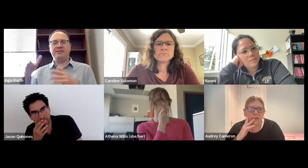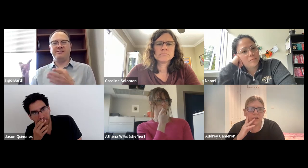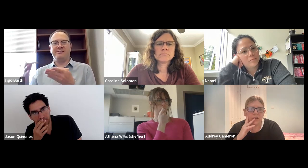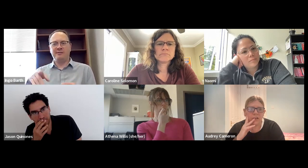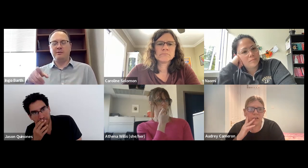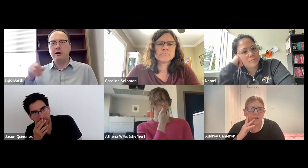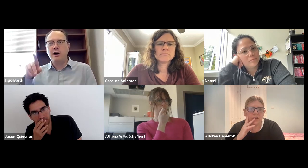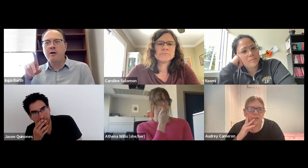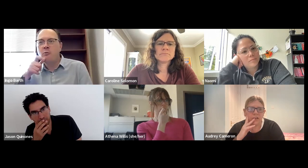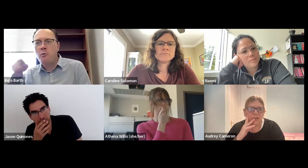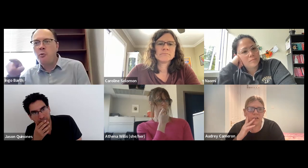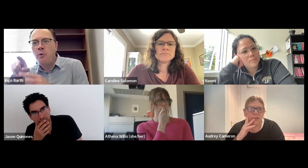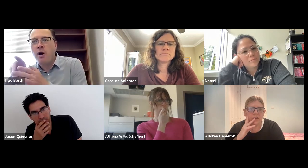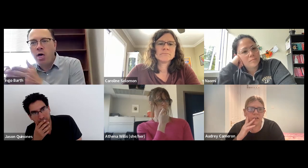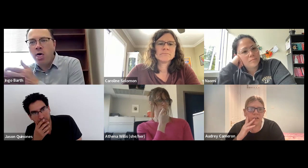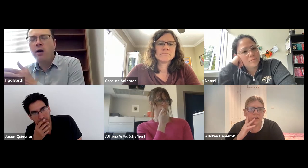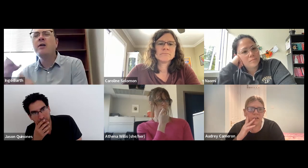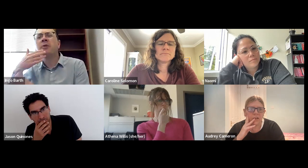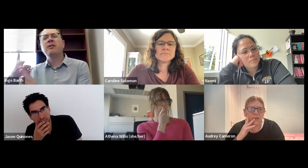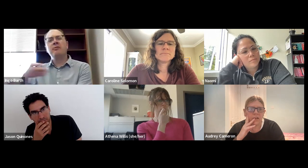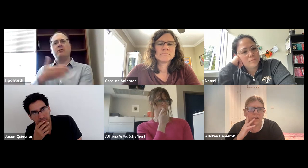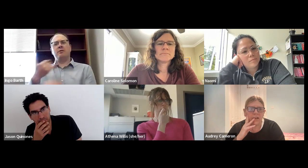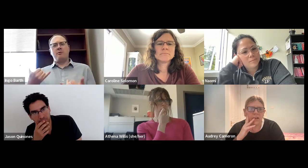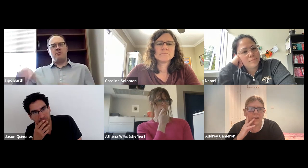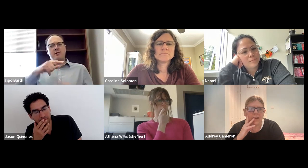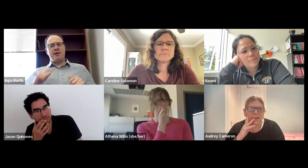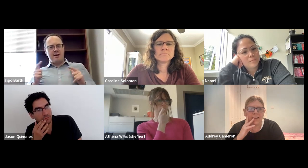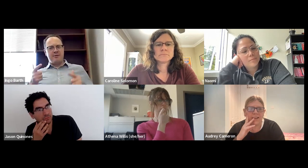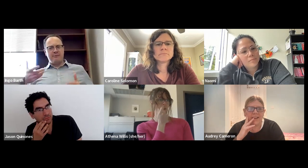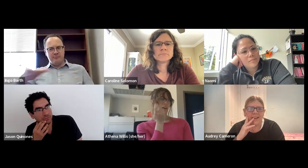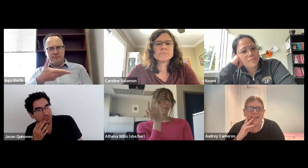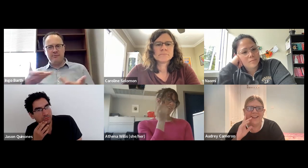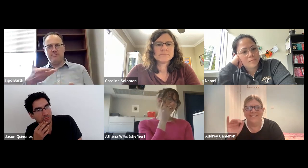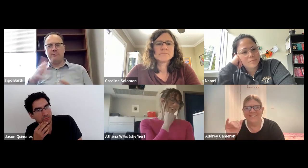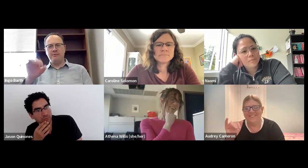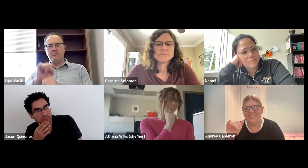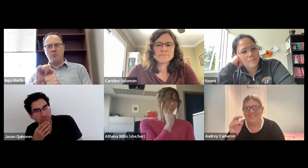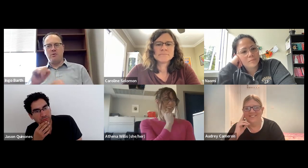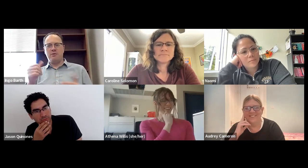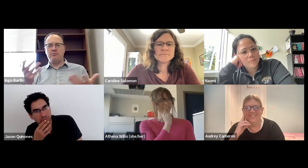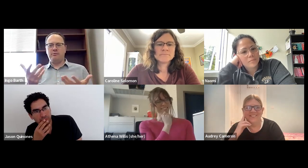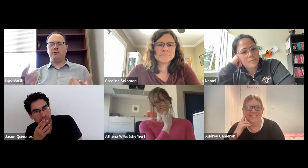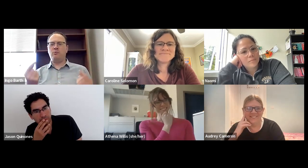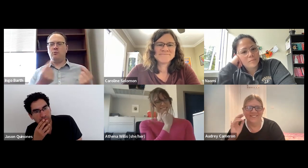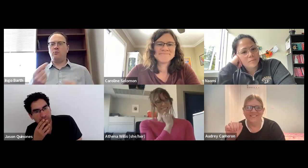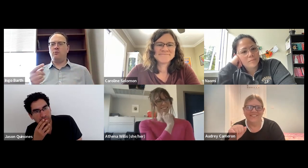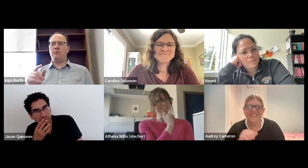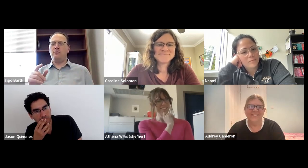You know, I think in the past, you know, people, or maybe, you know, it might be inspiring for people to come